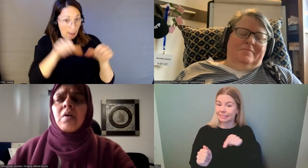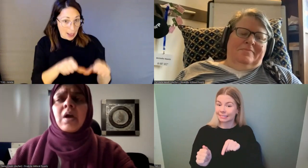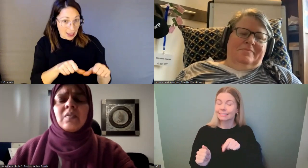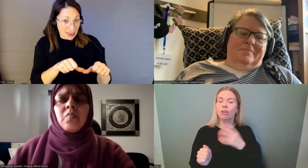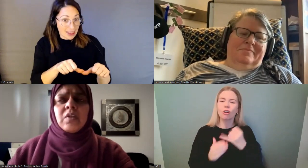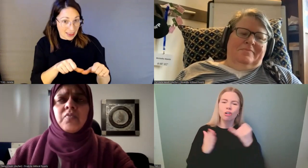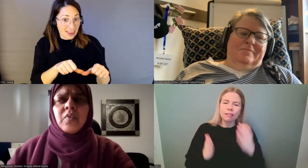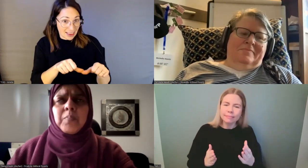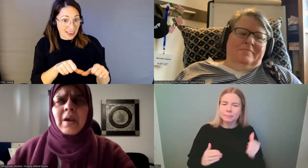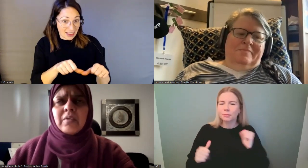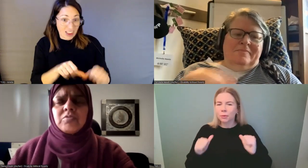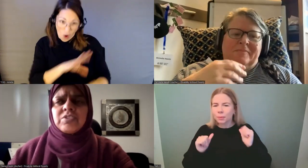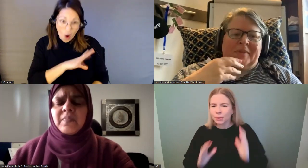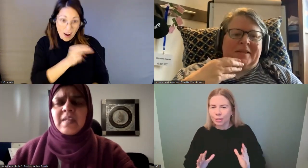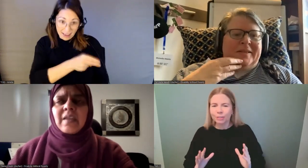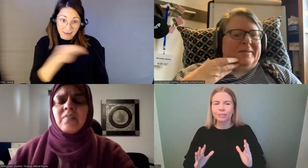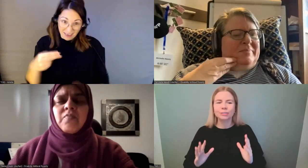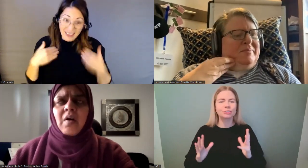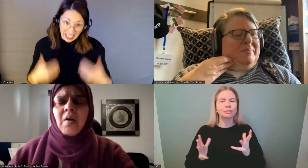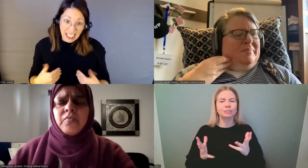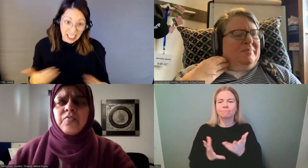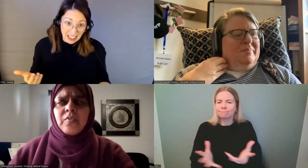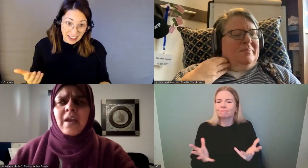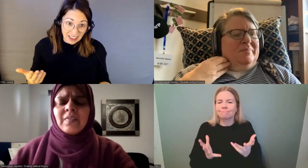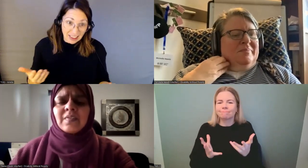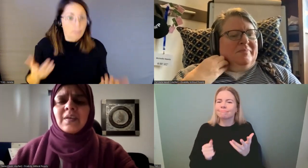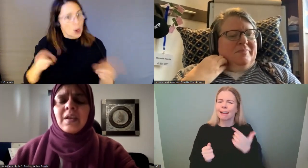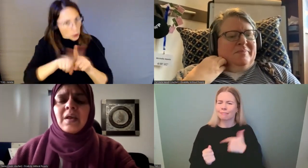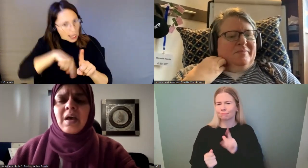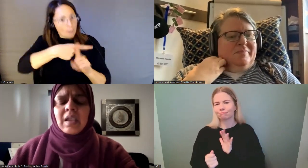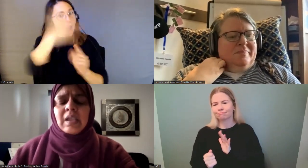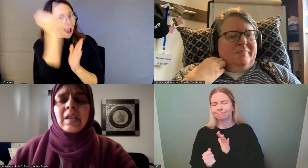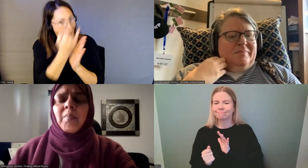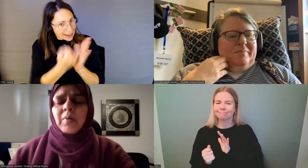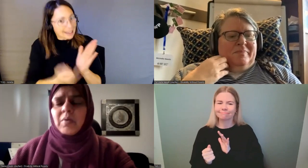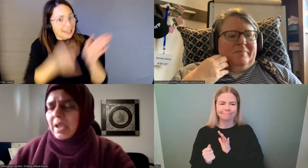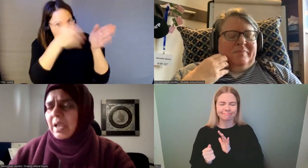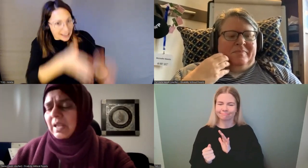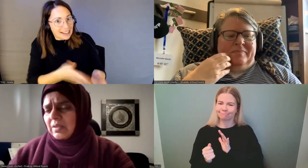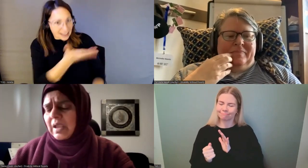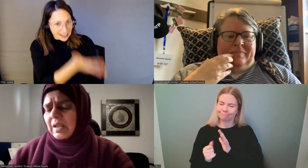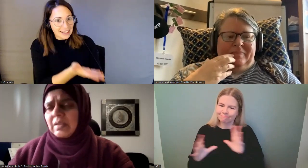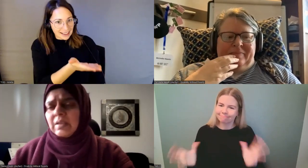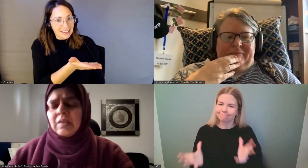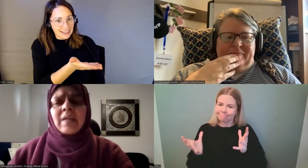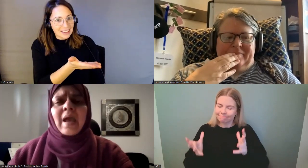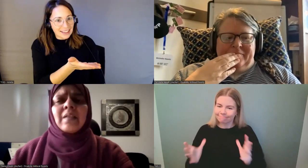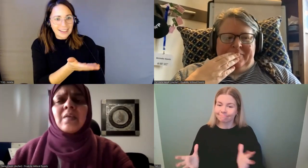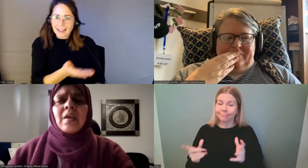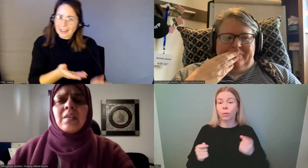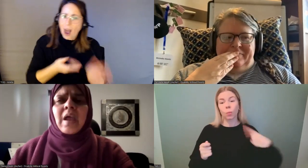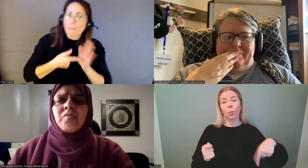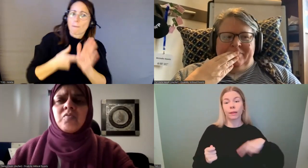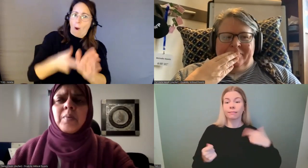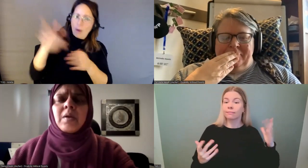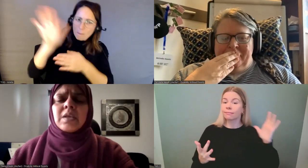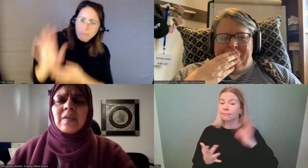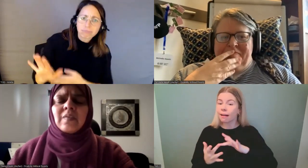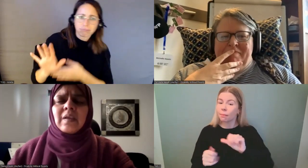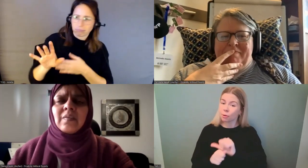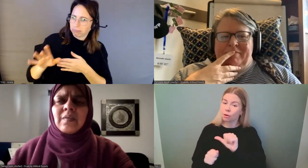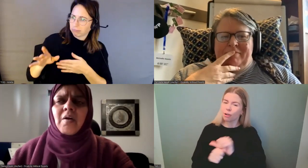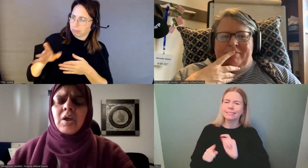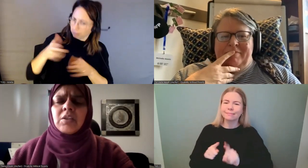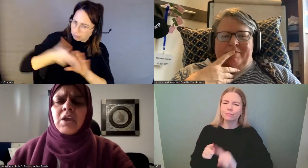there are all kinds of wonderful partnerships that have evolved for us in Alberta, and that national